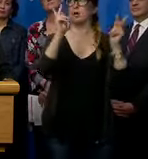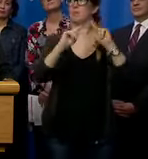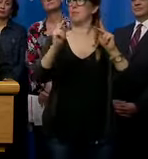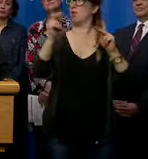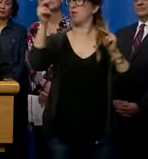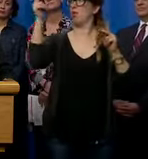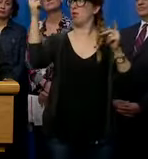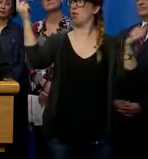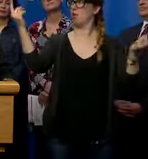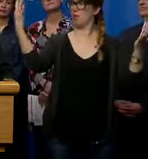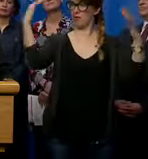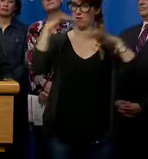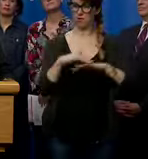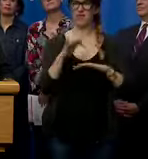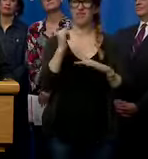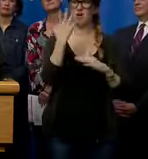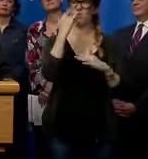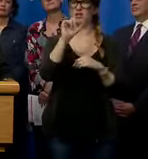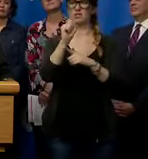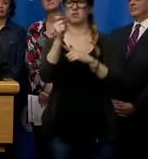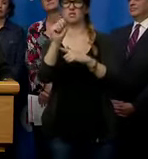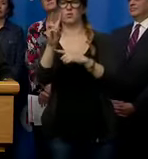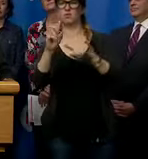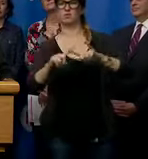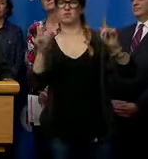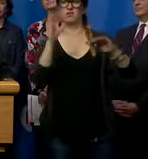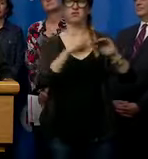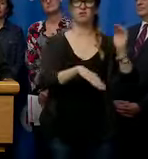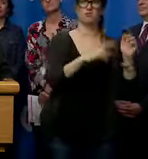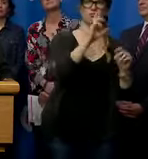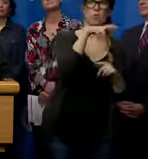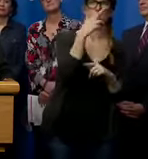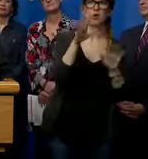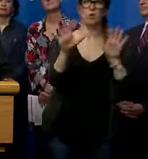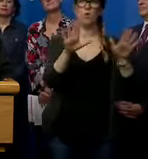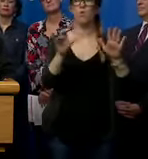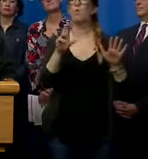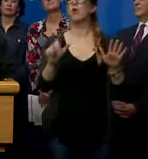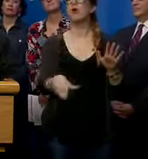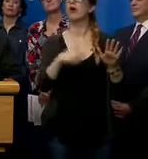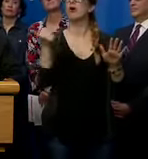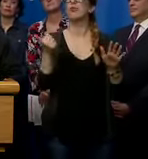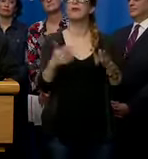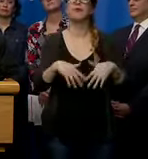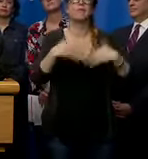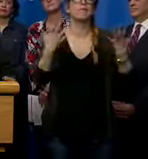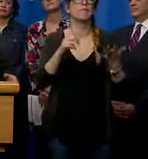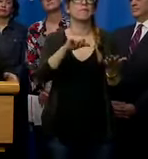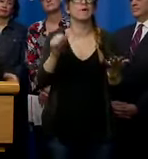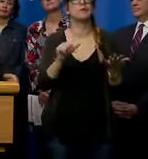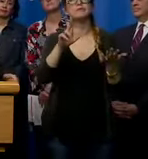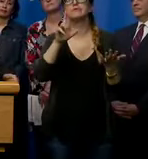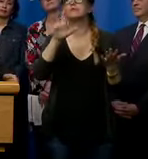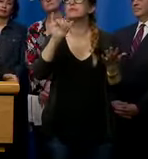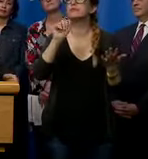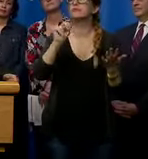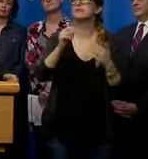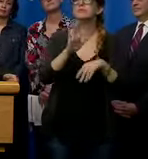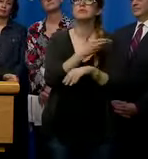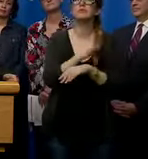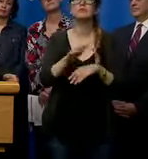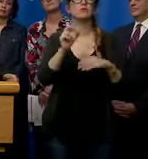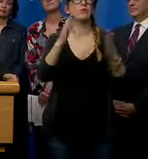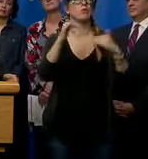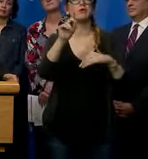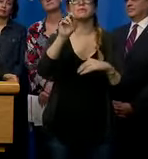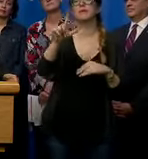separates South by Southwest from the rodeo, say, or another Austin urban music festival or the Del Match play or